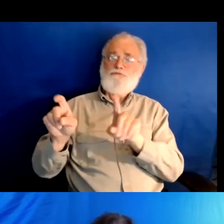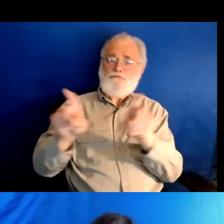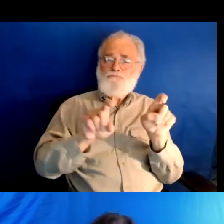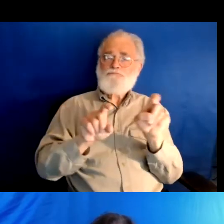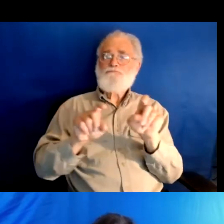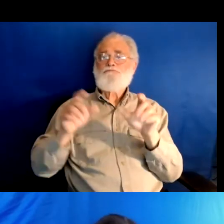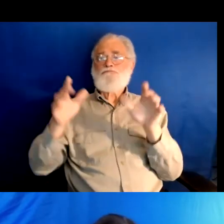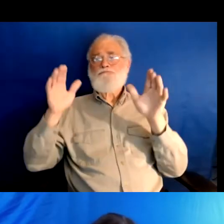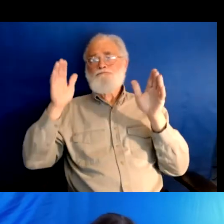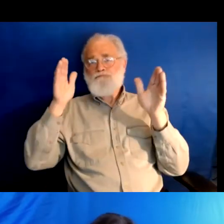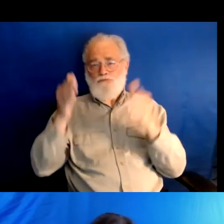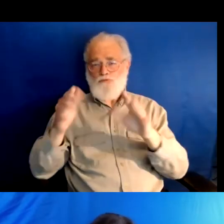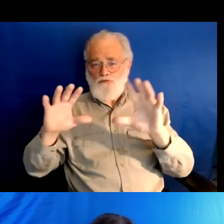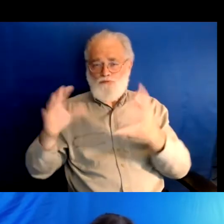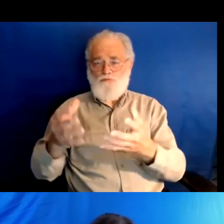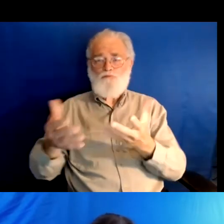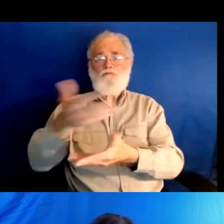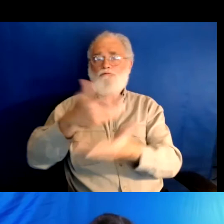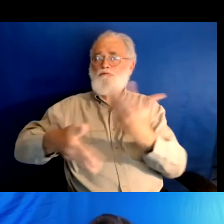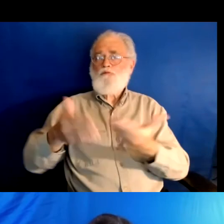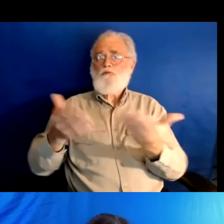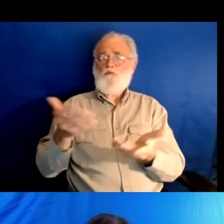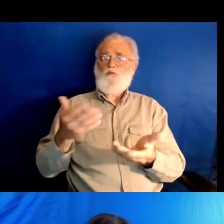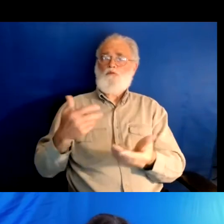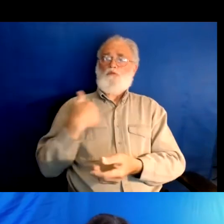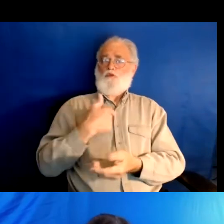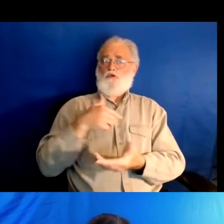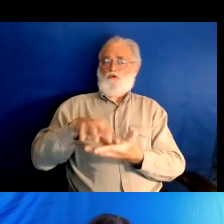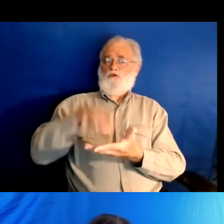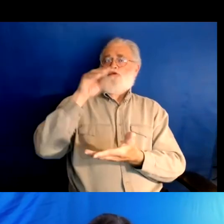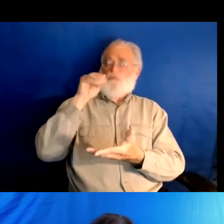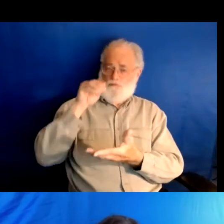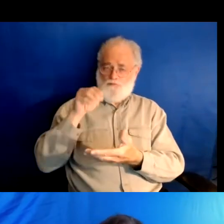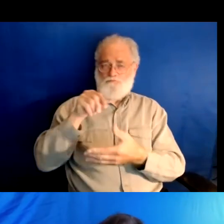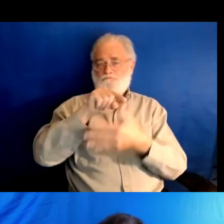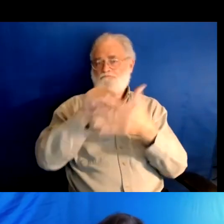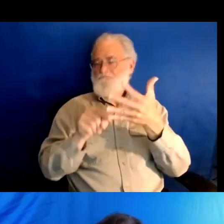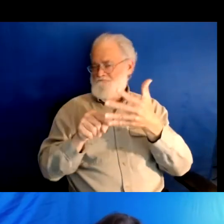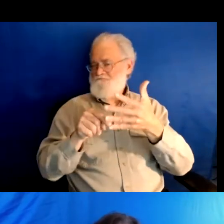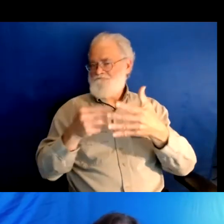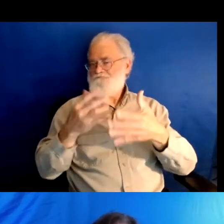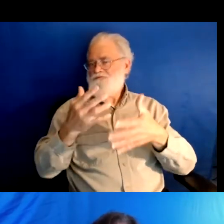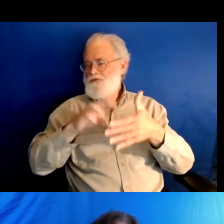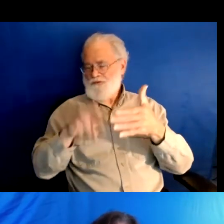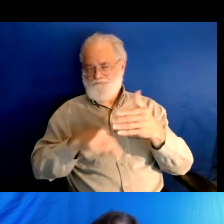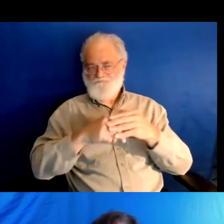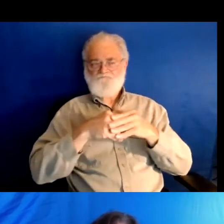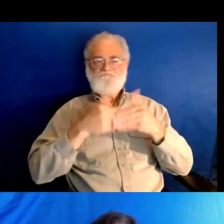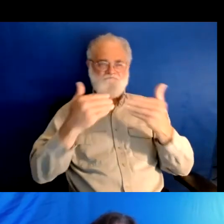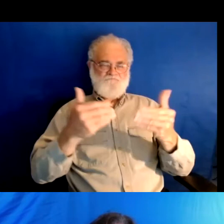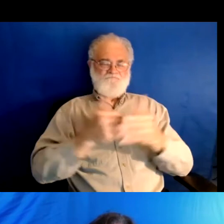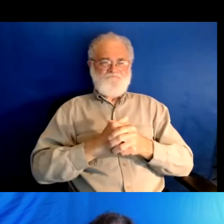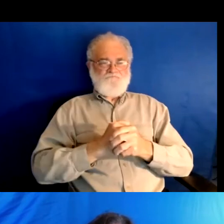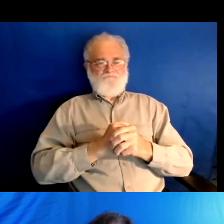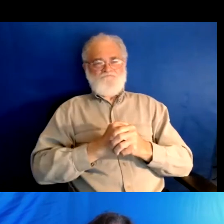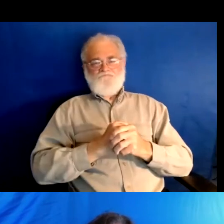So now it's my turn. And then I asked the survey, the groups, and all the interaction and what we learned.